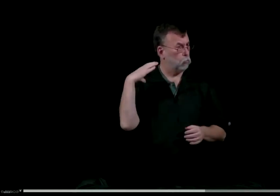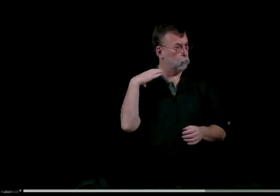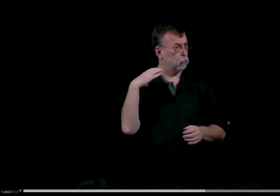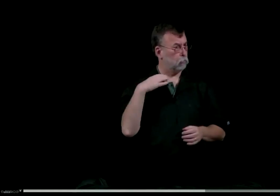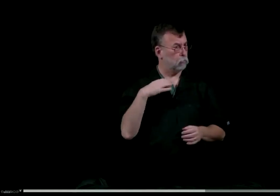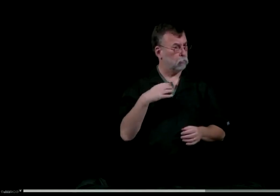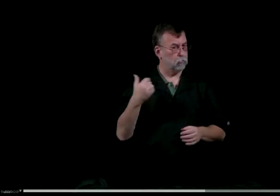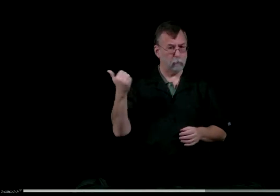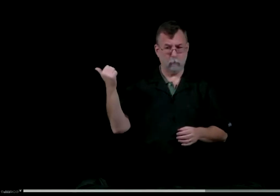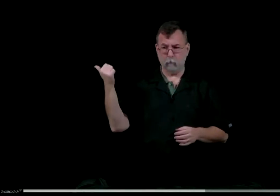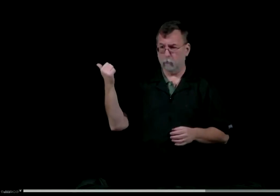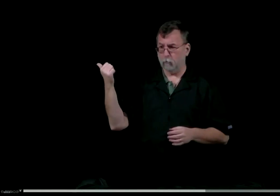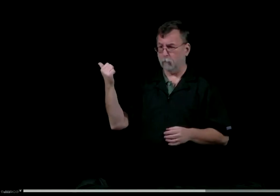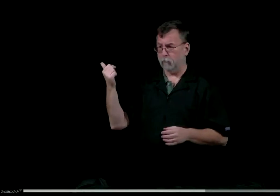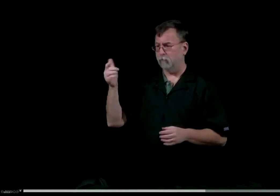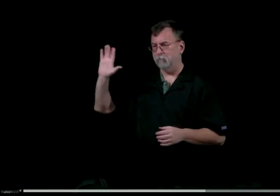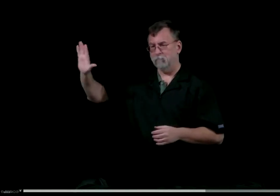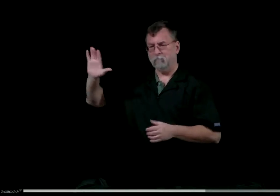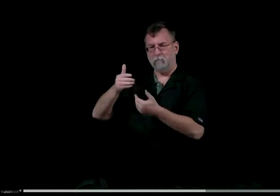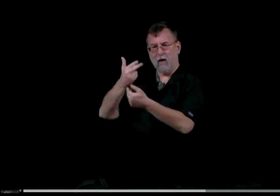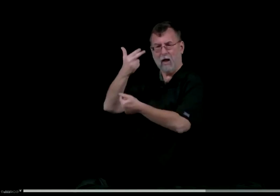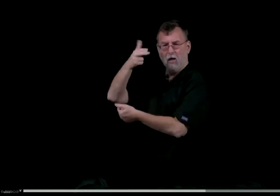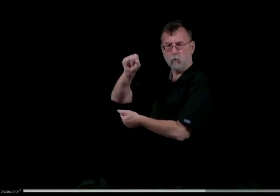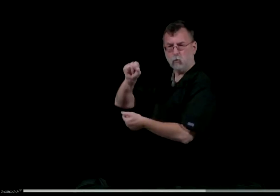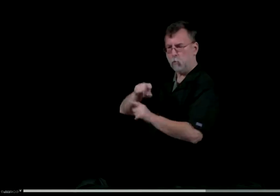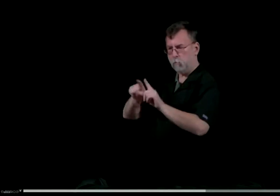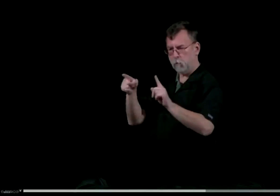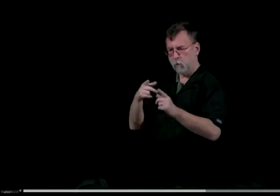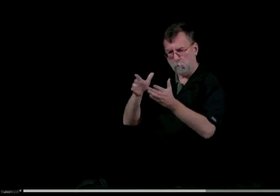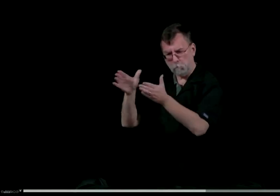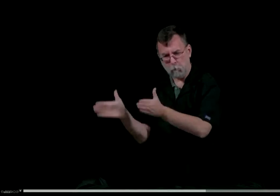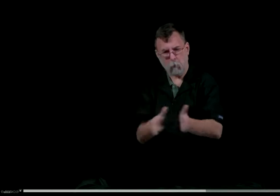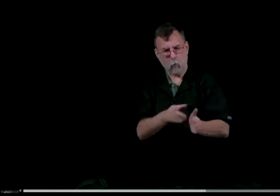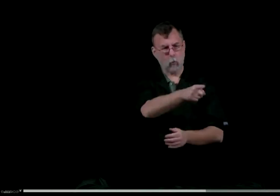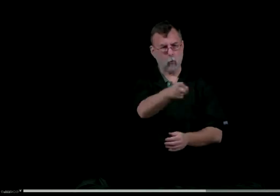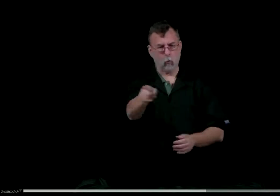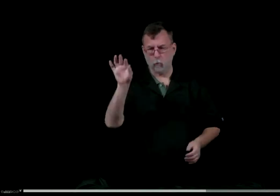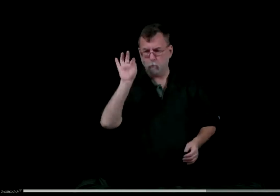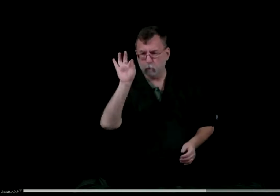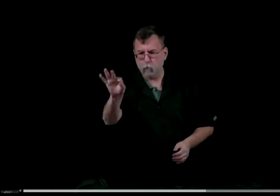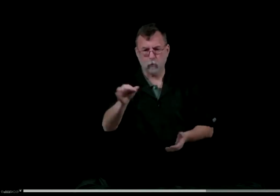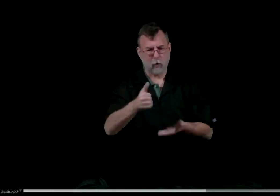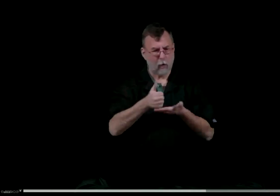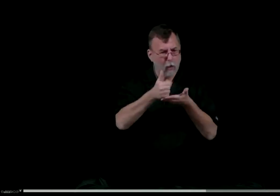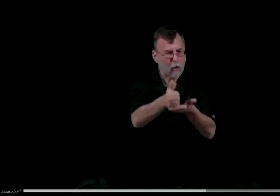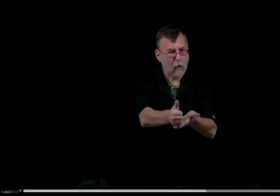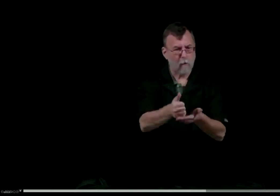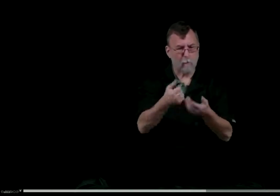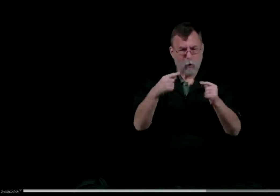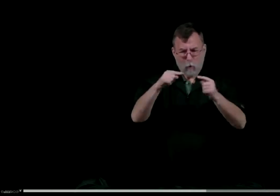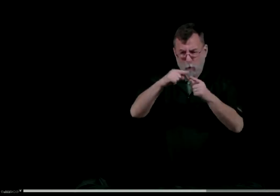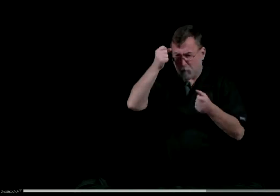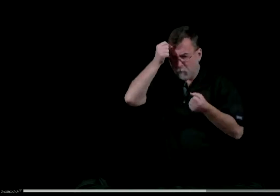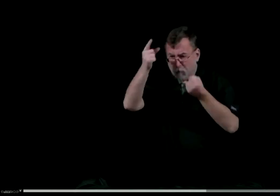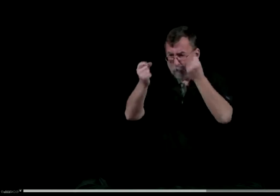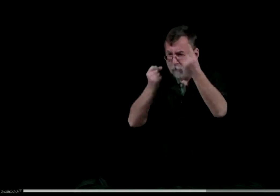Like that second picture when you saw me as a coach. It was high school. But it was actually training